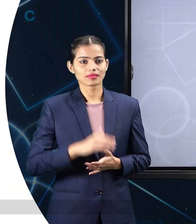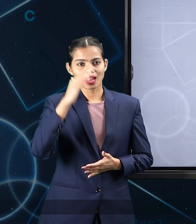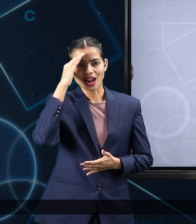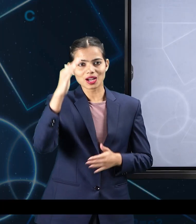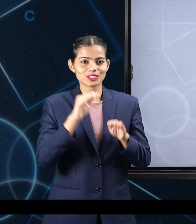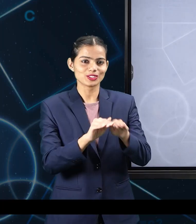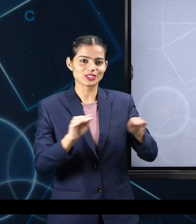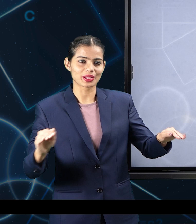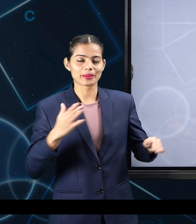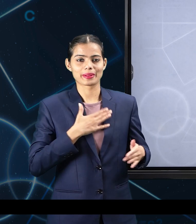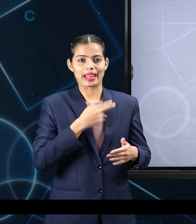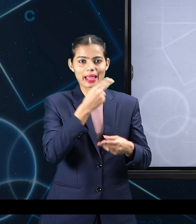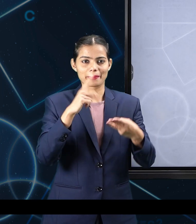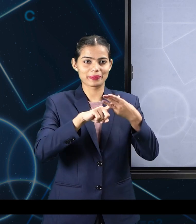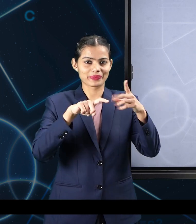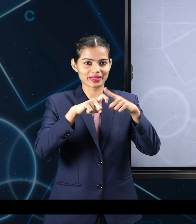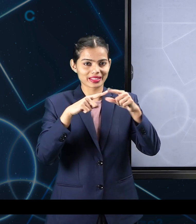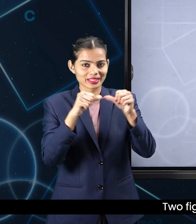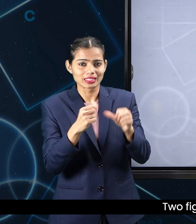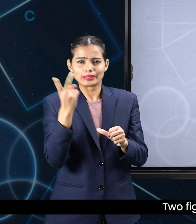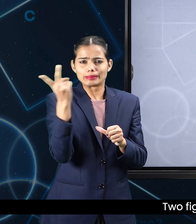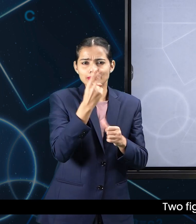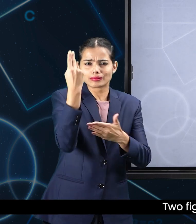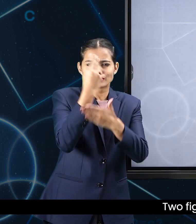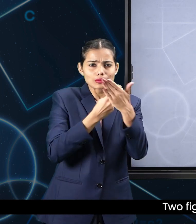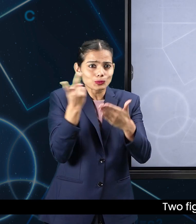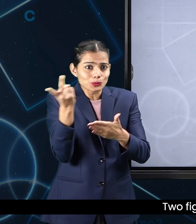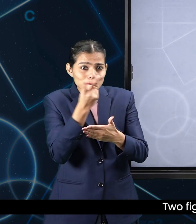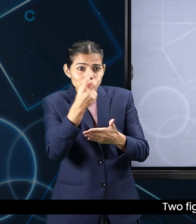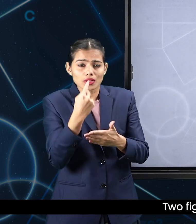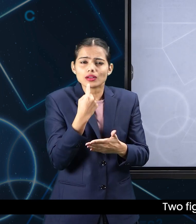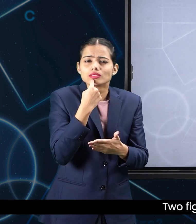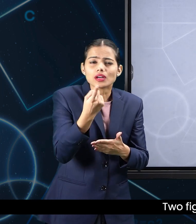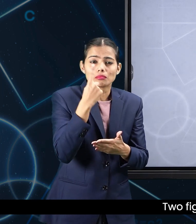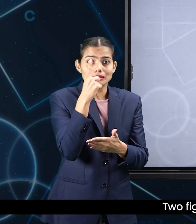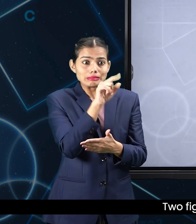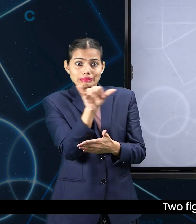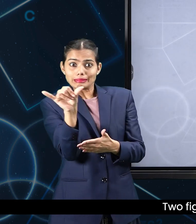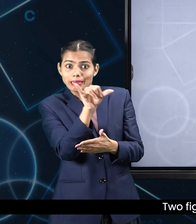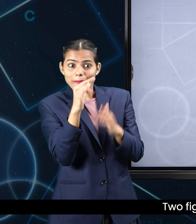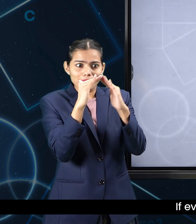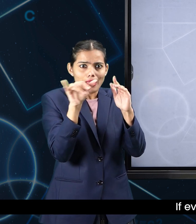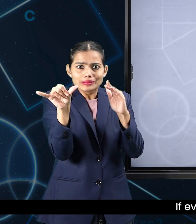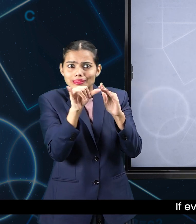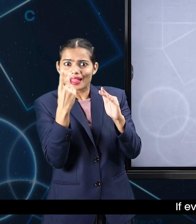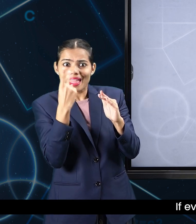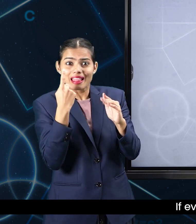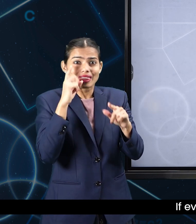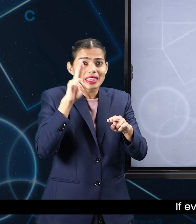Hi children, I am Ekta. Two figures are said to be similar if every aspect